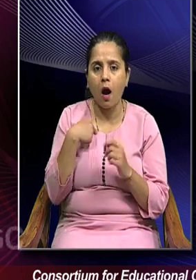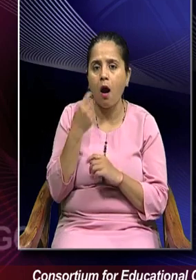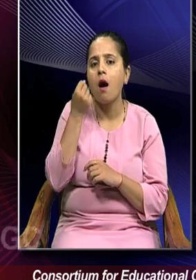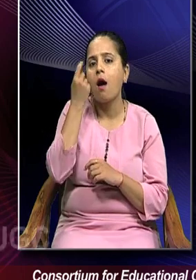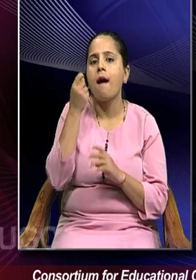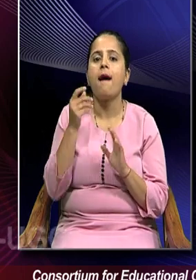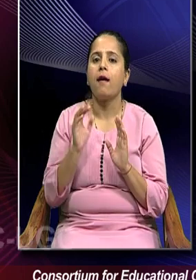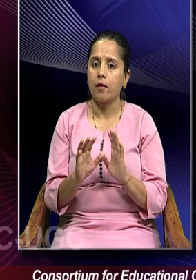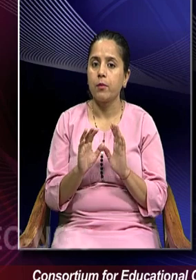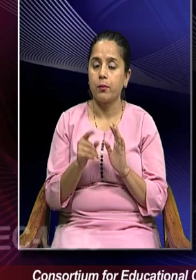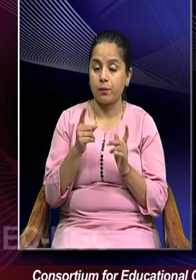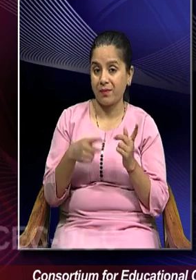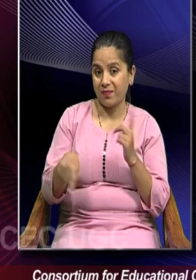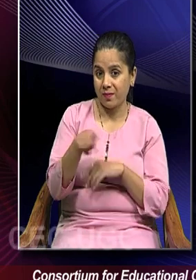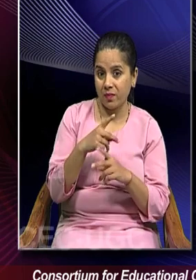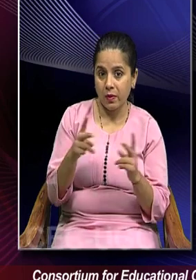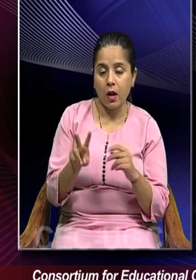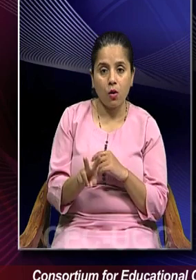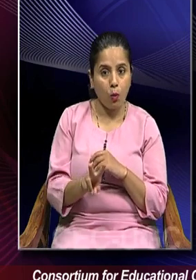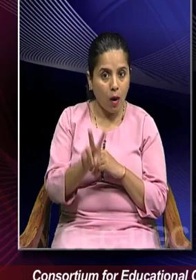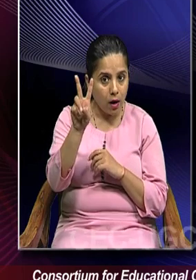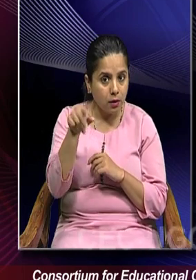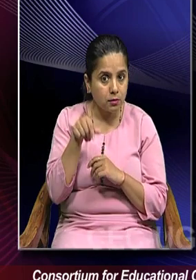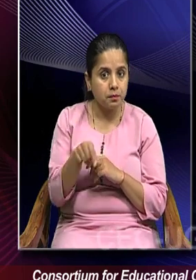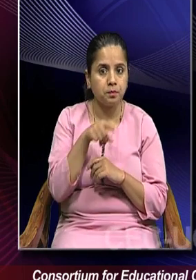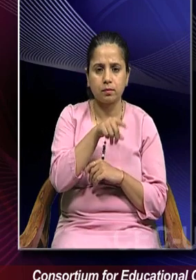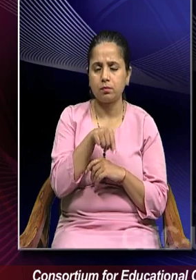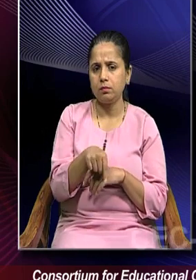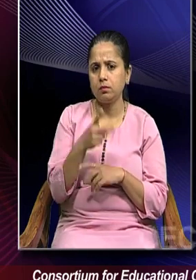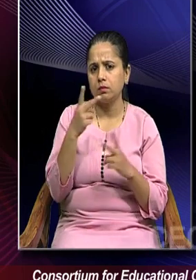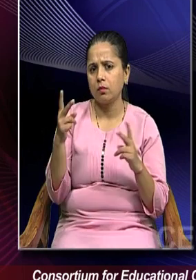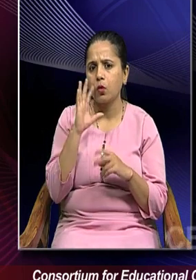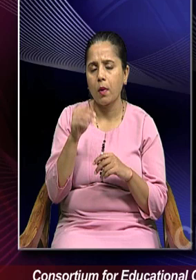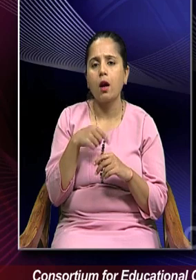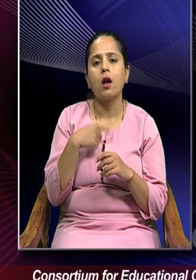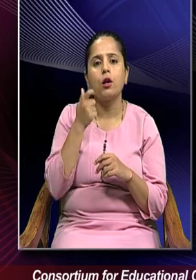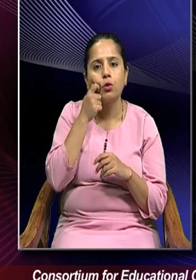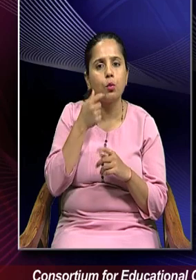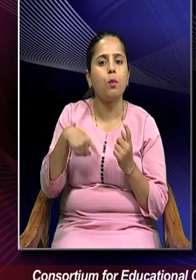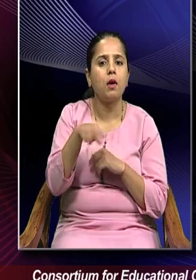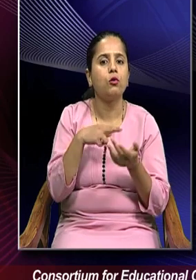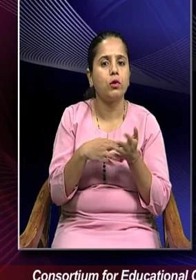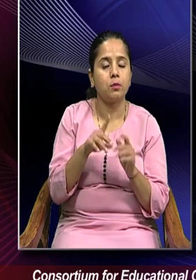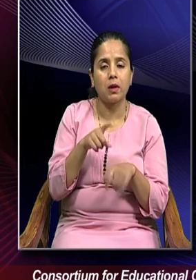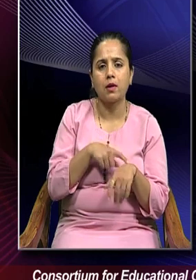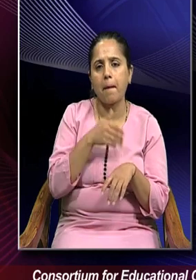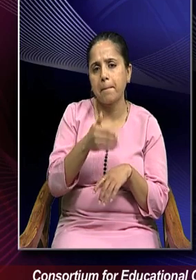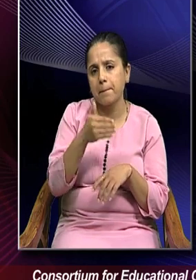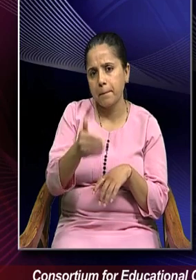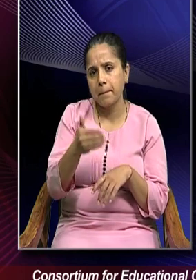realize that these kinds of values, they are intrinsic to human nature, but over a period of